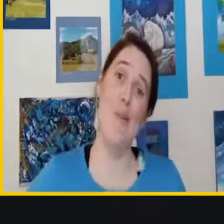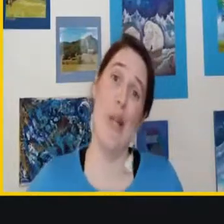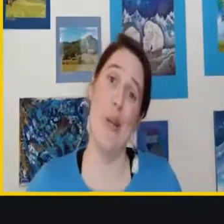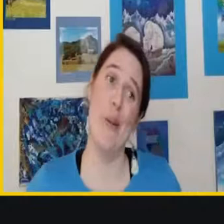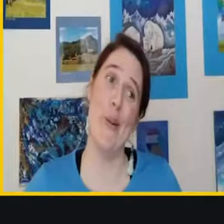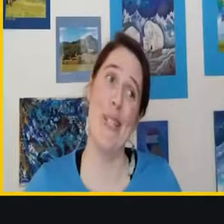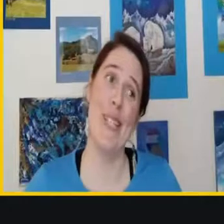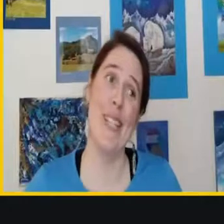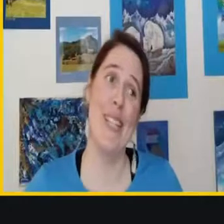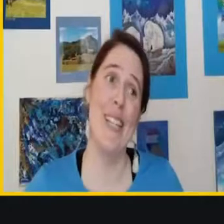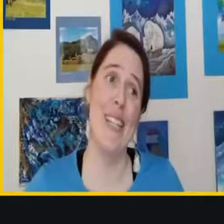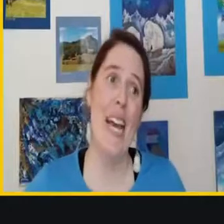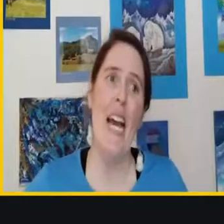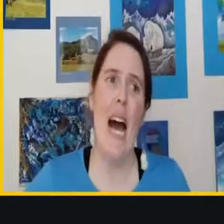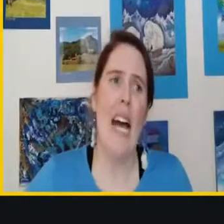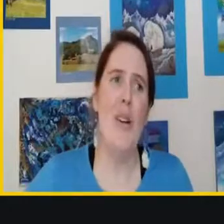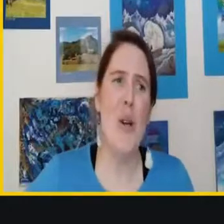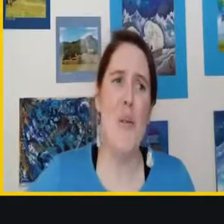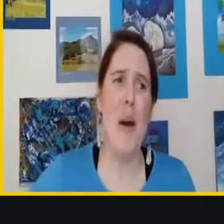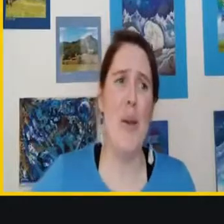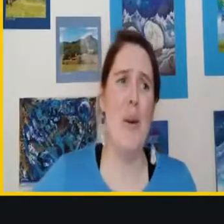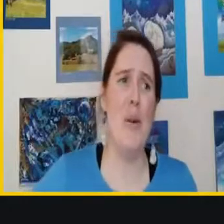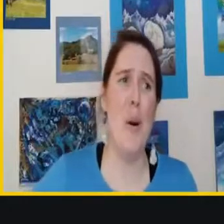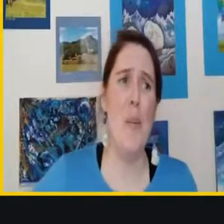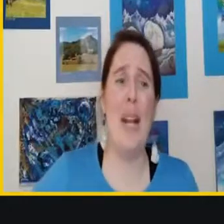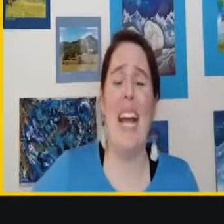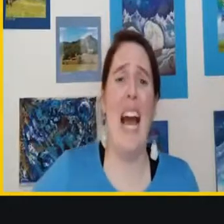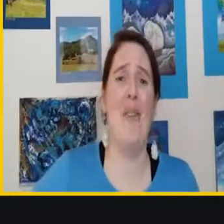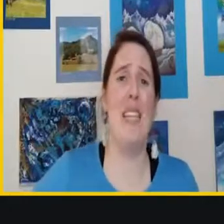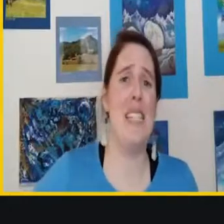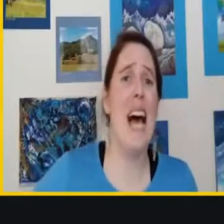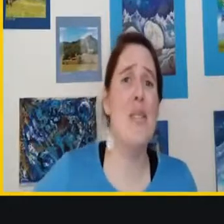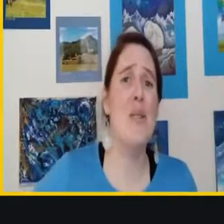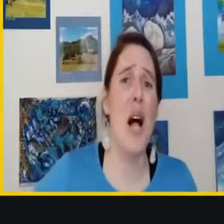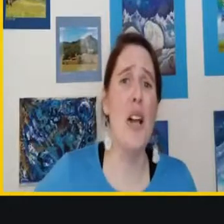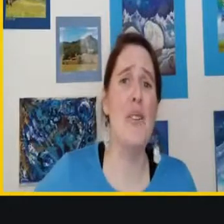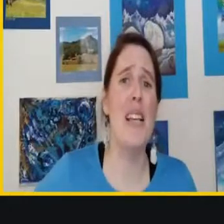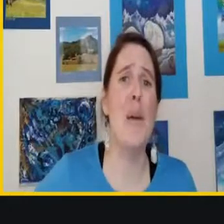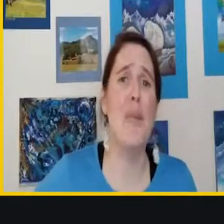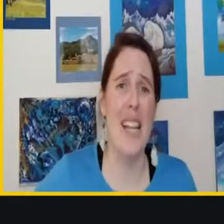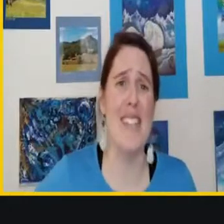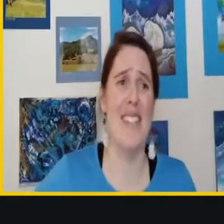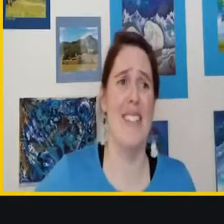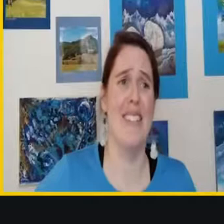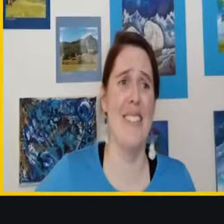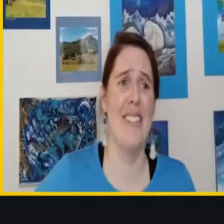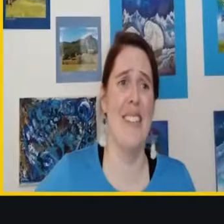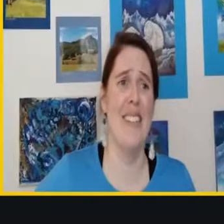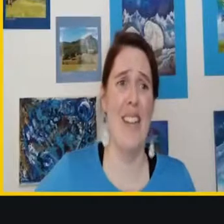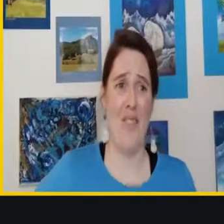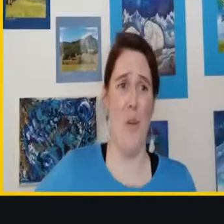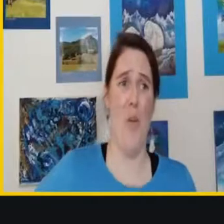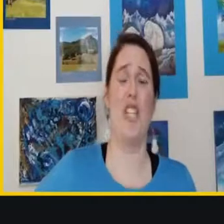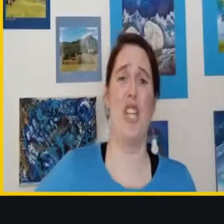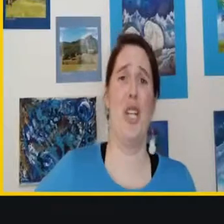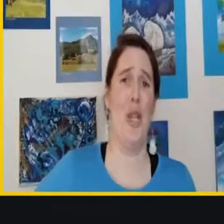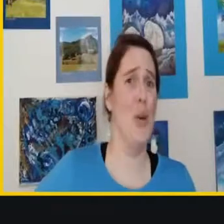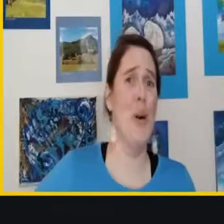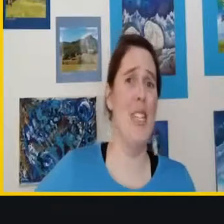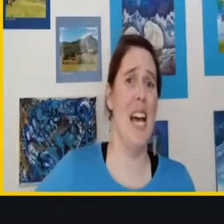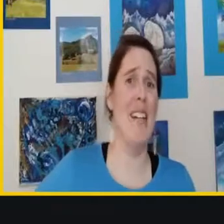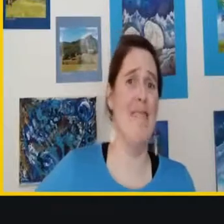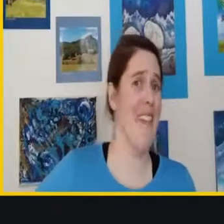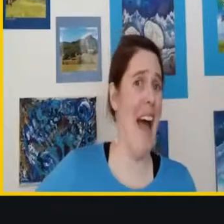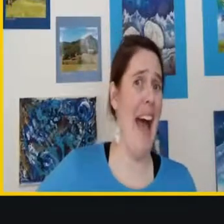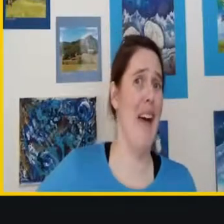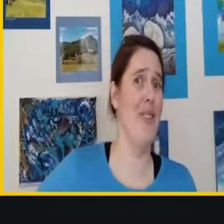me some blues. I don't know about you, but I count these last $2 as a blessing. And from watching you